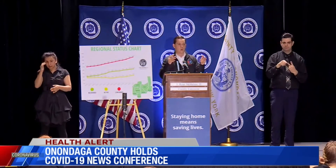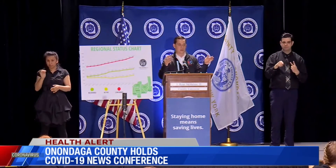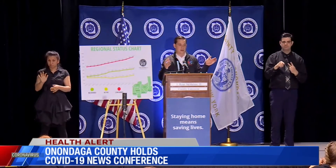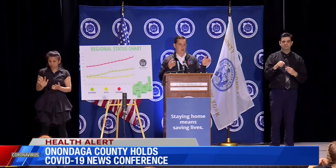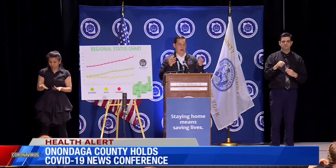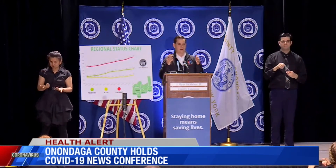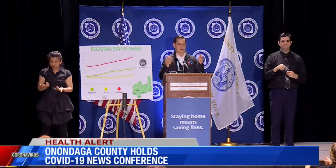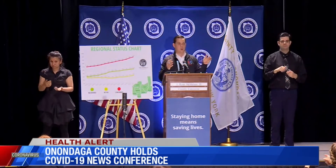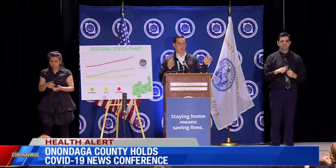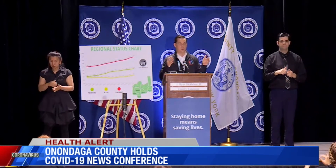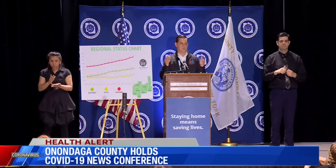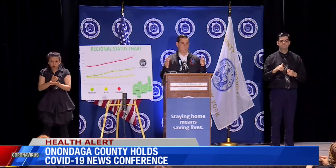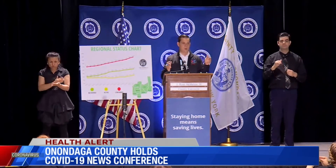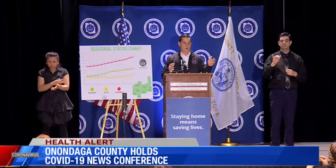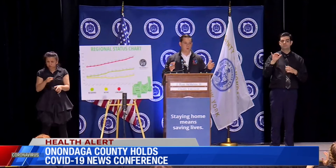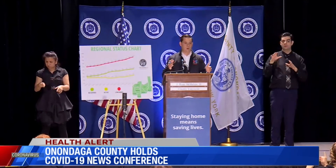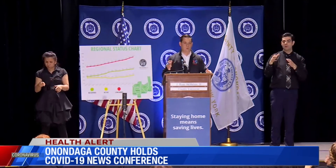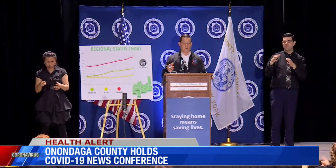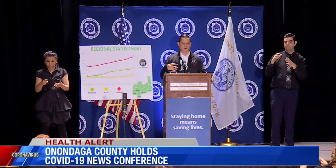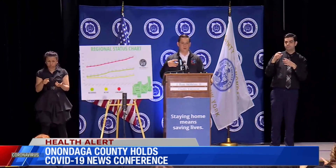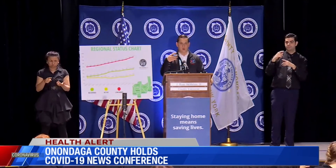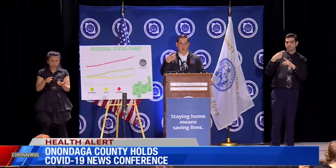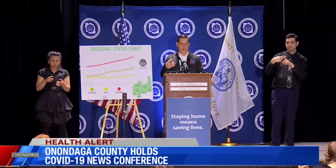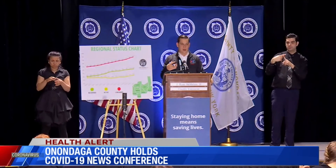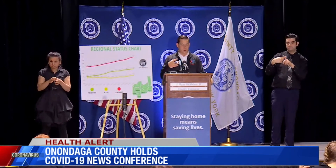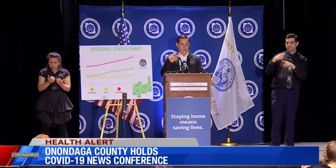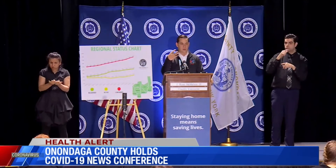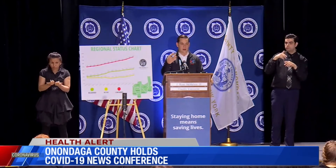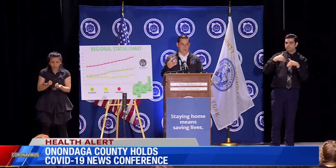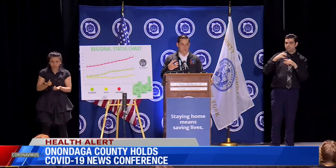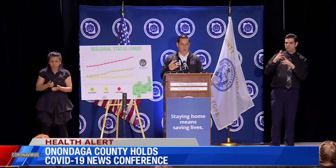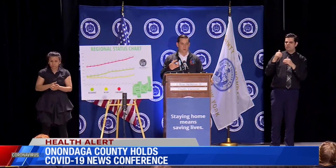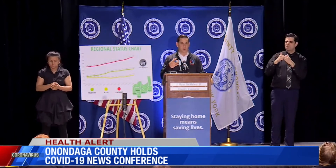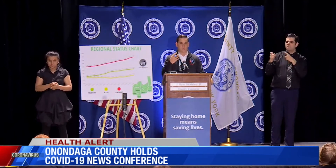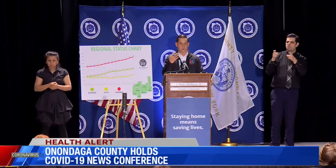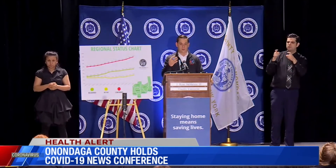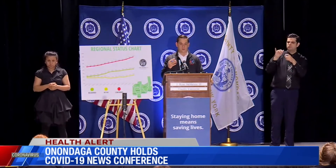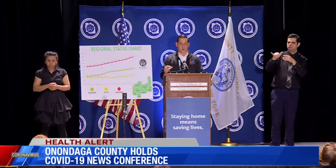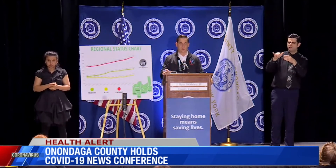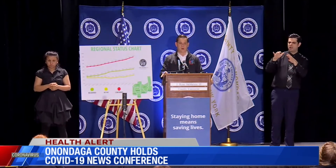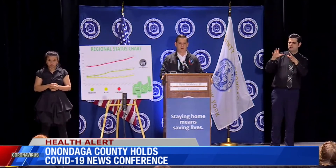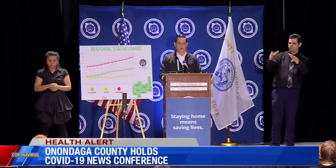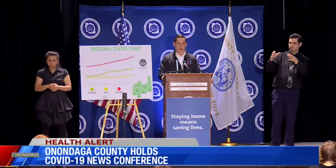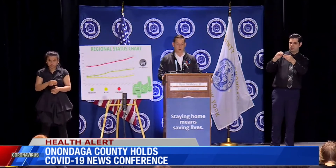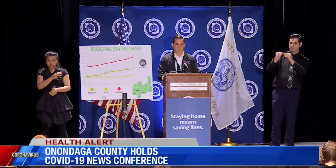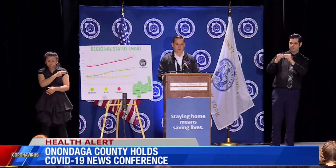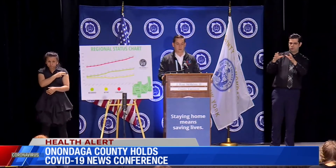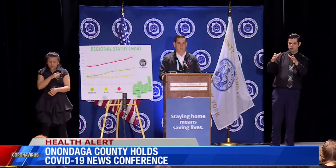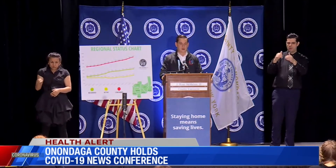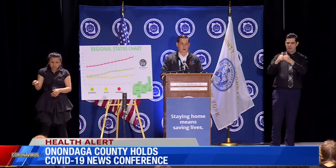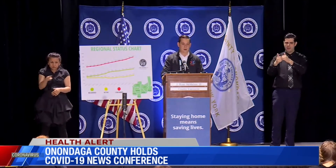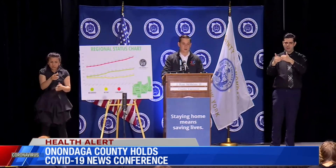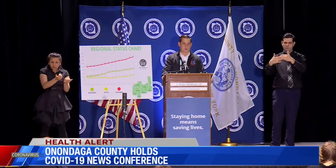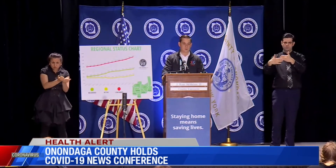basically how we interact as a public. When things are going, how do we interact as a public? Are we being smart? Are